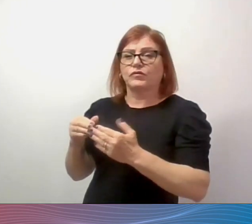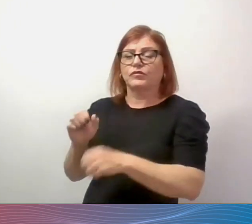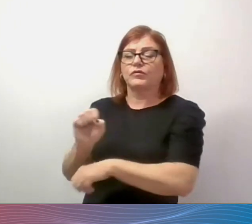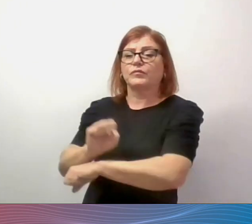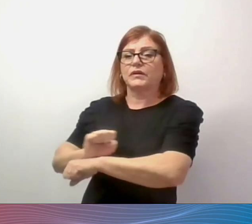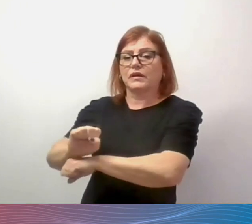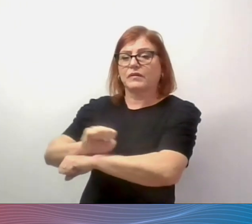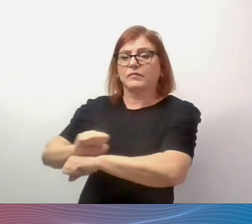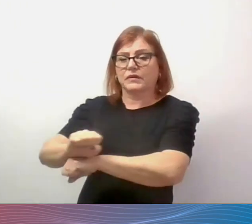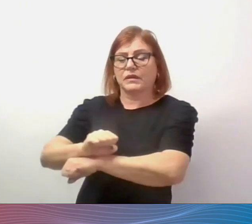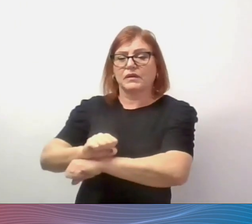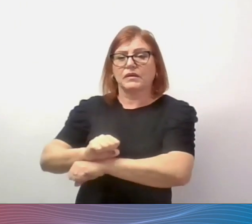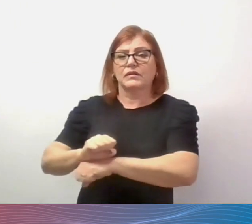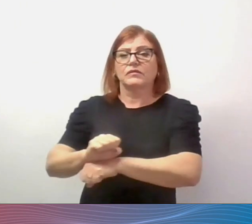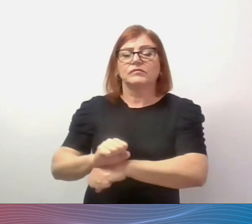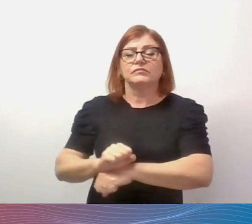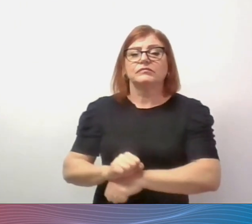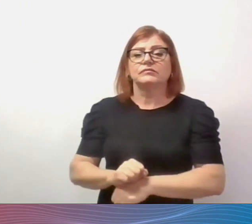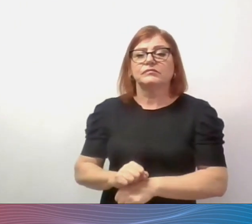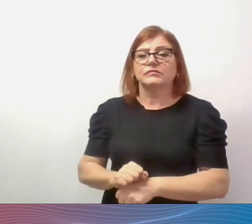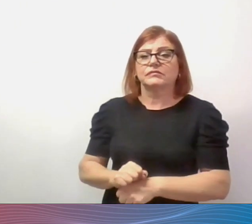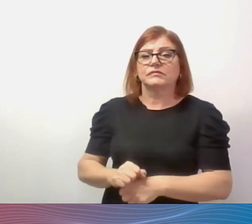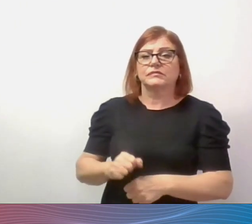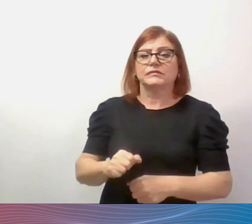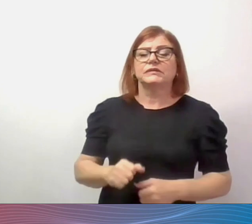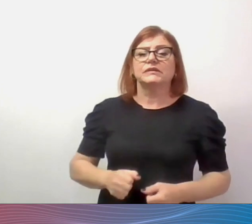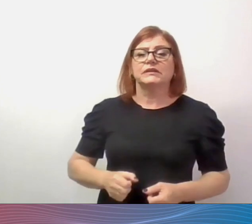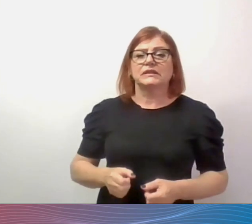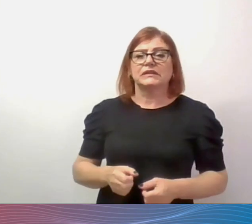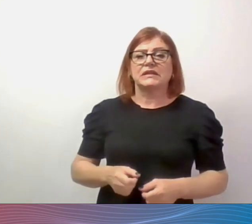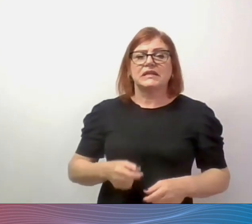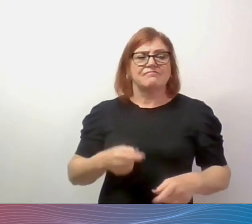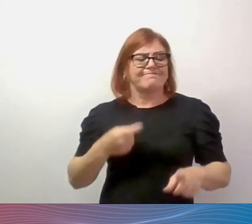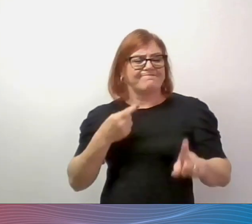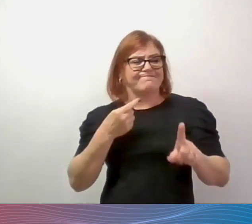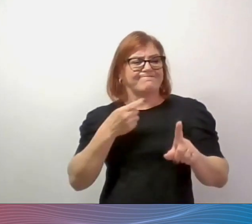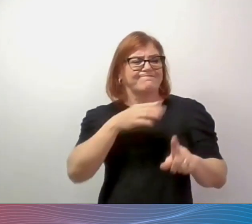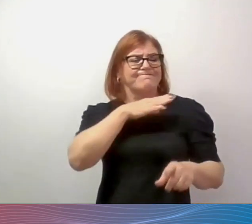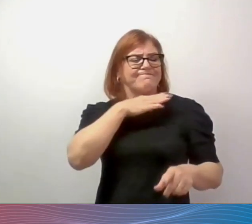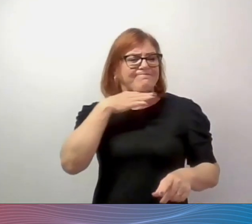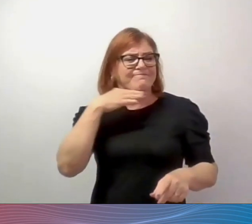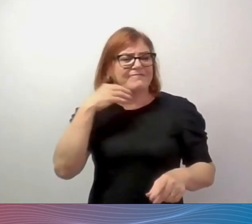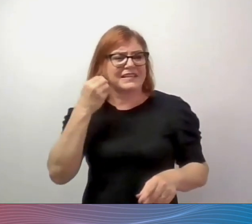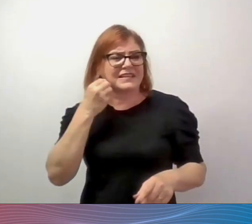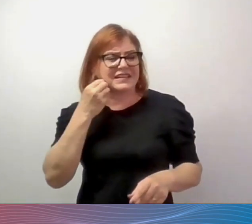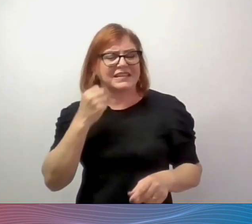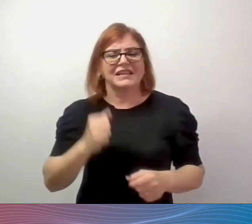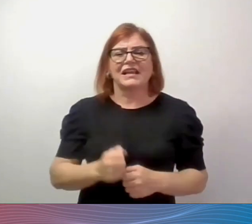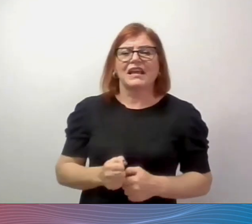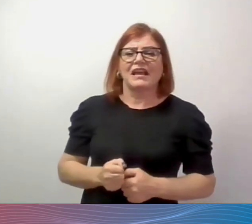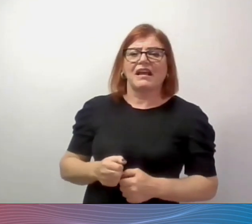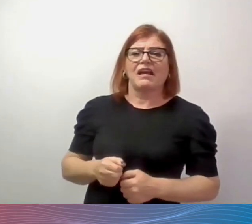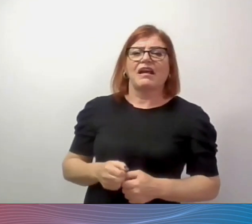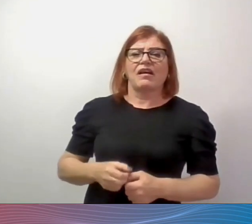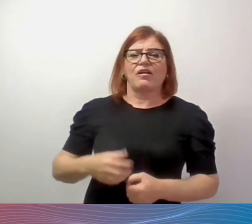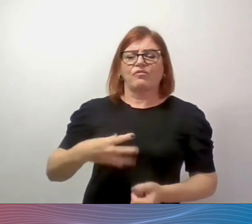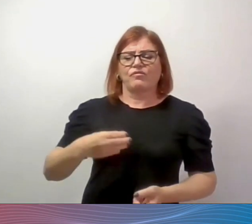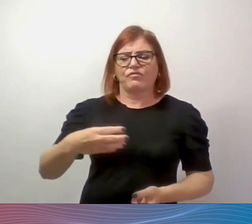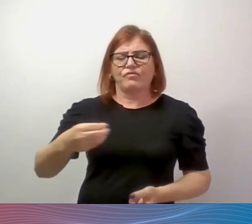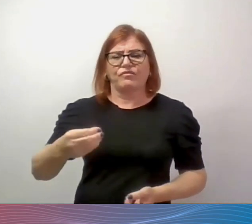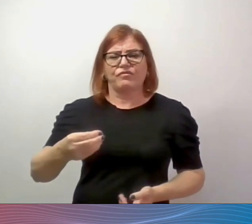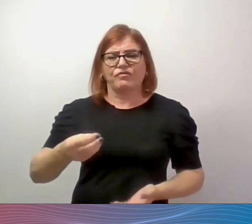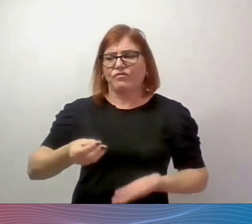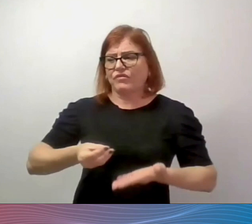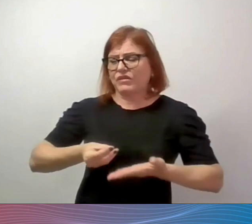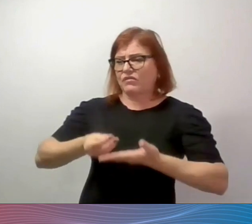to sacrifice his son Isaac, Jesus, Deus parece que provocava ele, olha, você vai, né? Sacrificar o